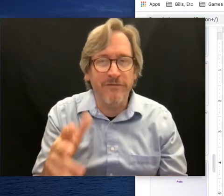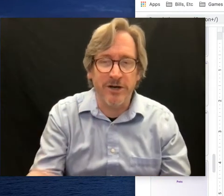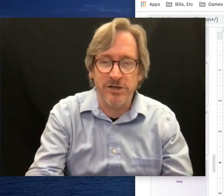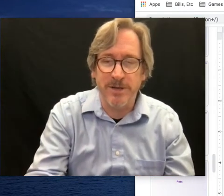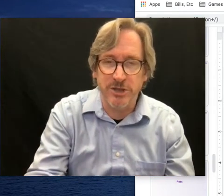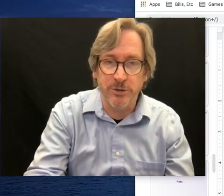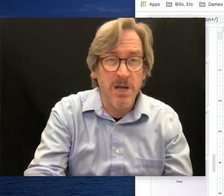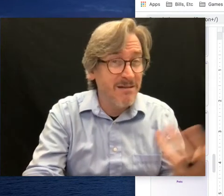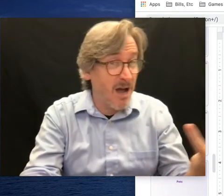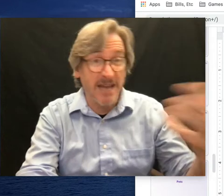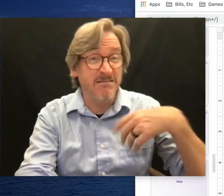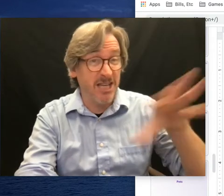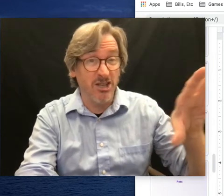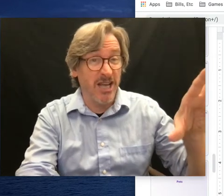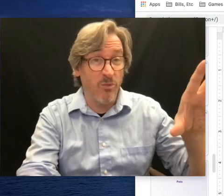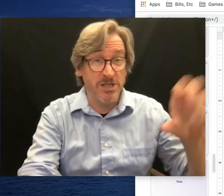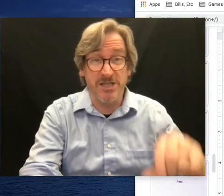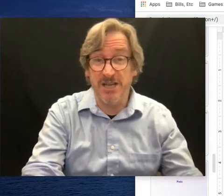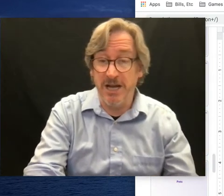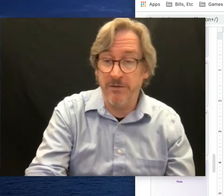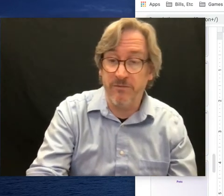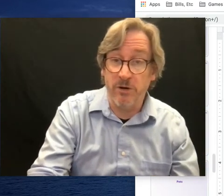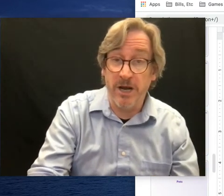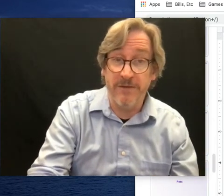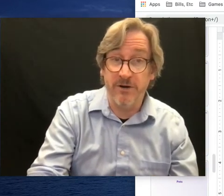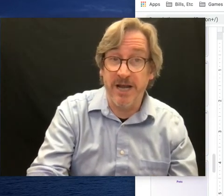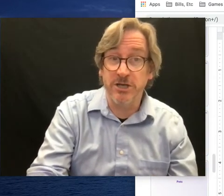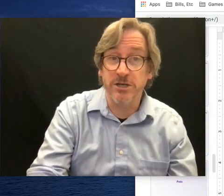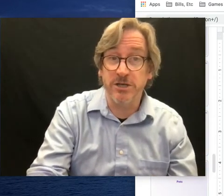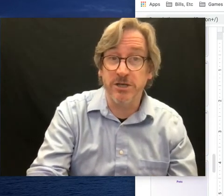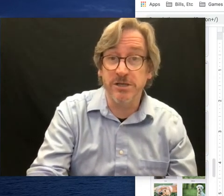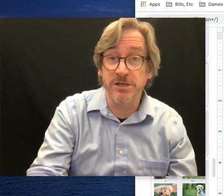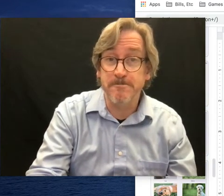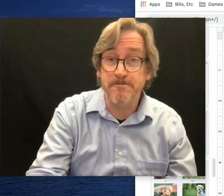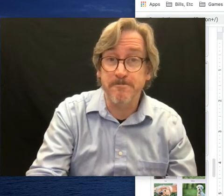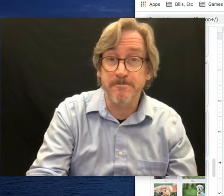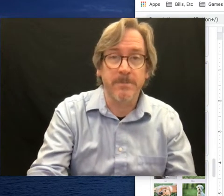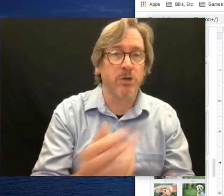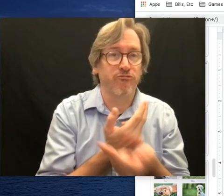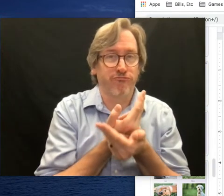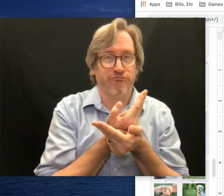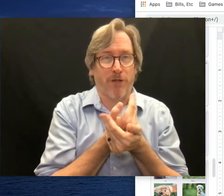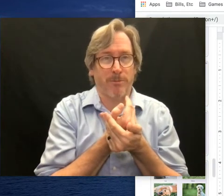You can fingerspell too. Again, take a look at what's the sign for any variations.